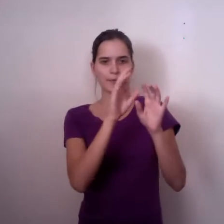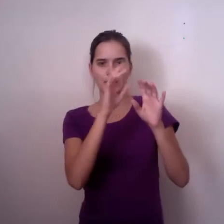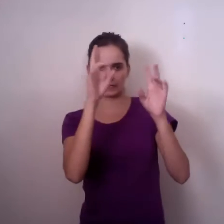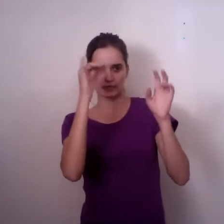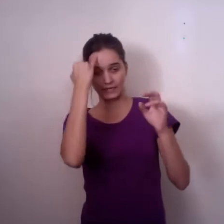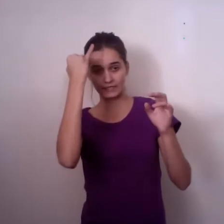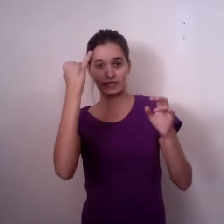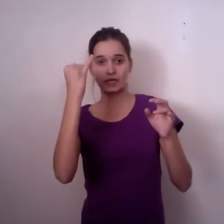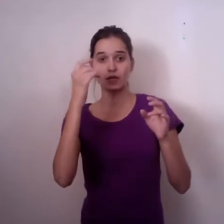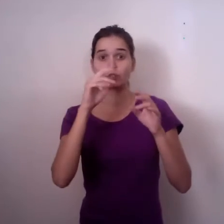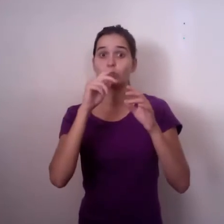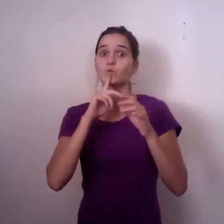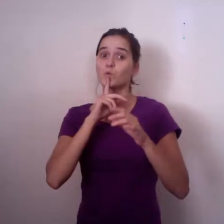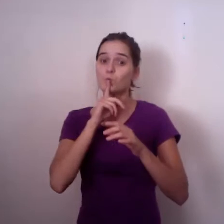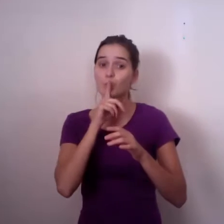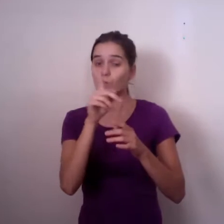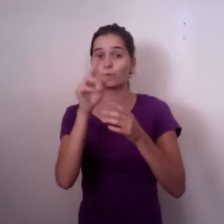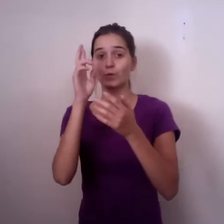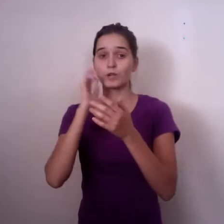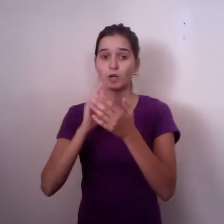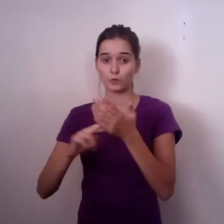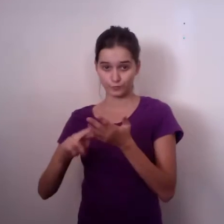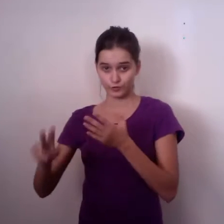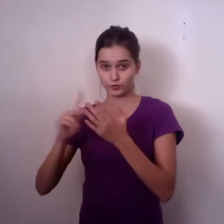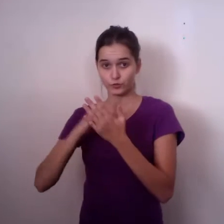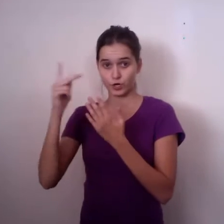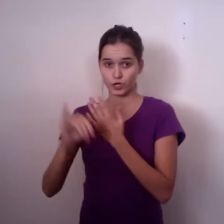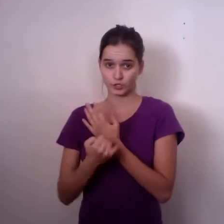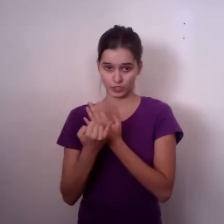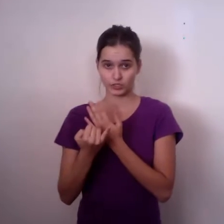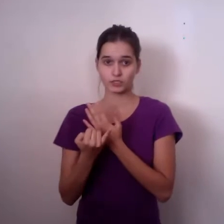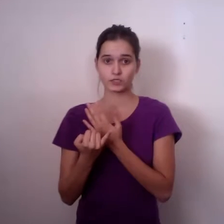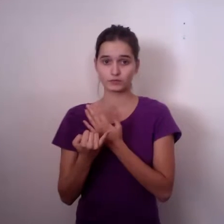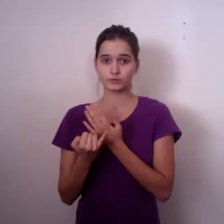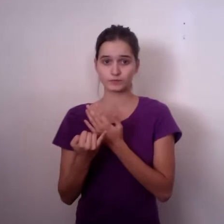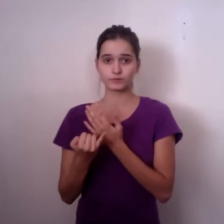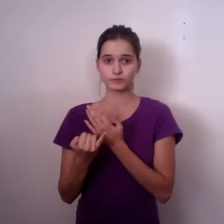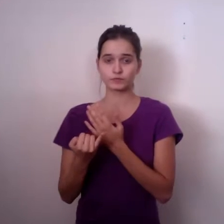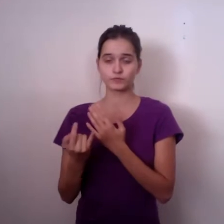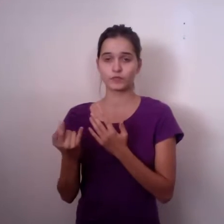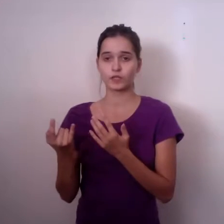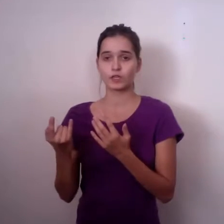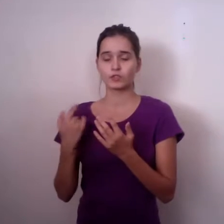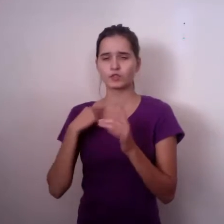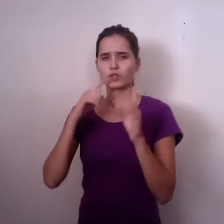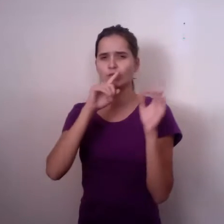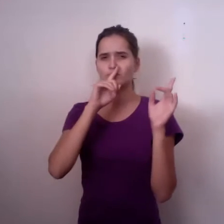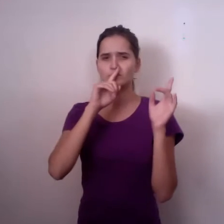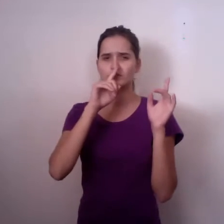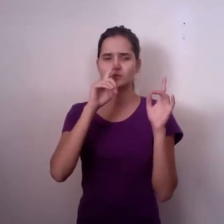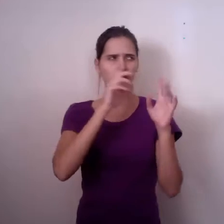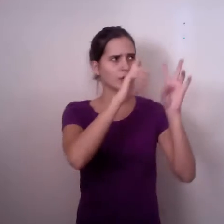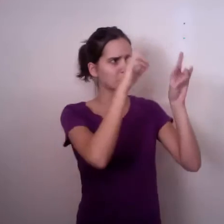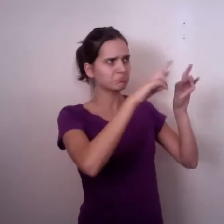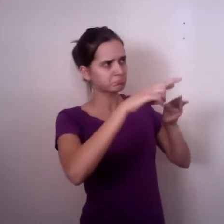project. So they look at these titles and main ideas, and then they go off and start their own research project.